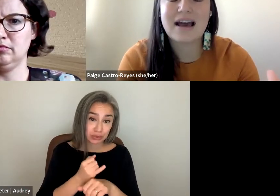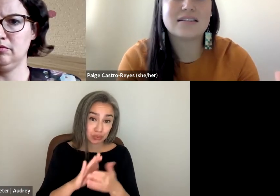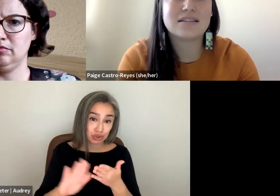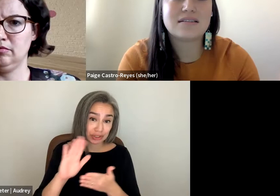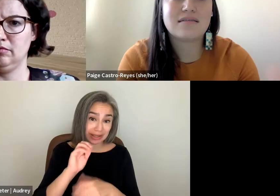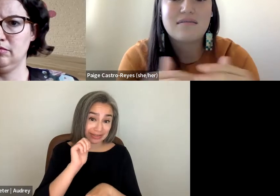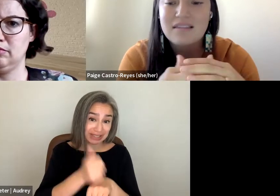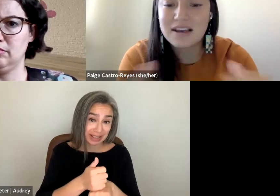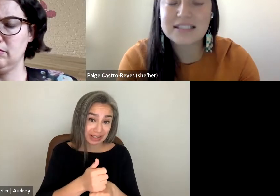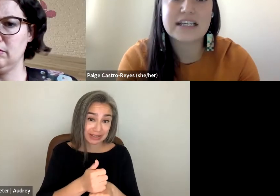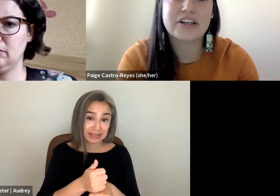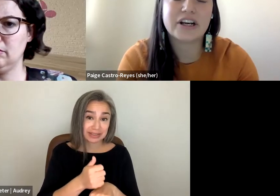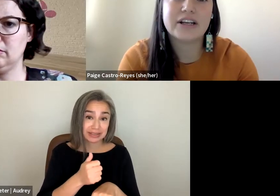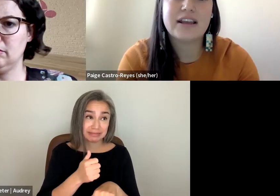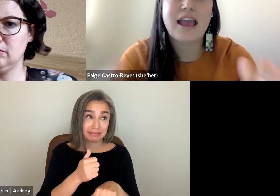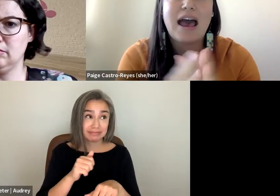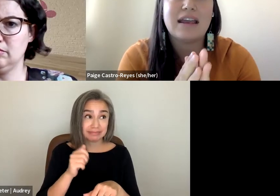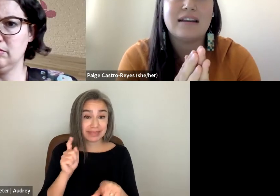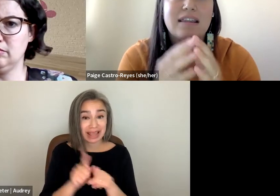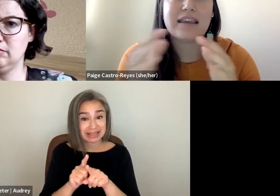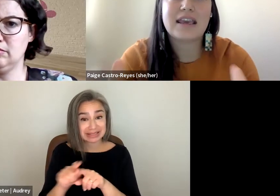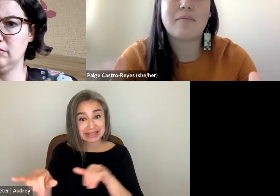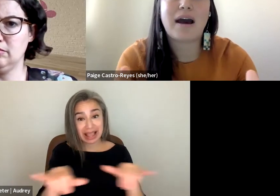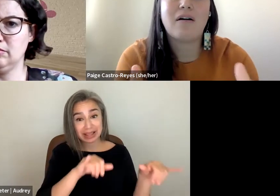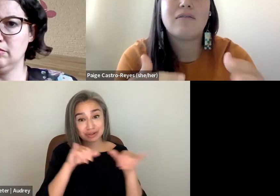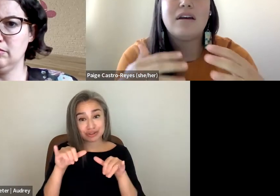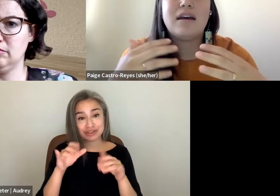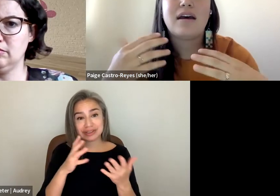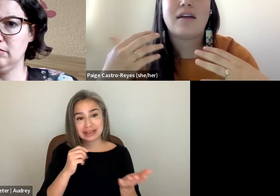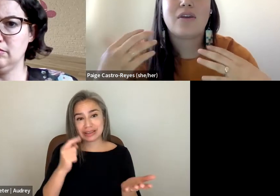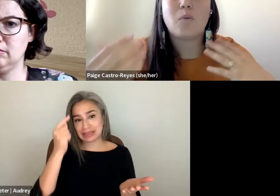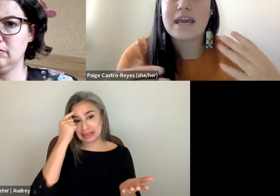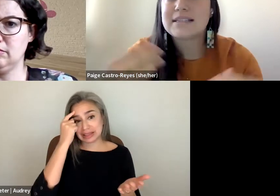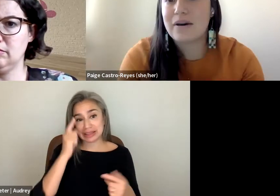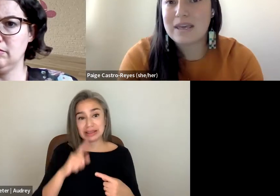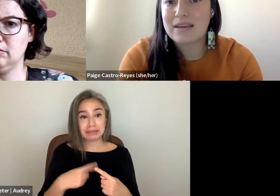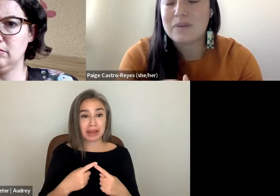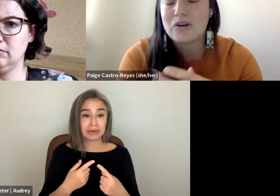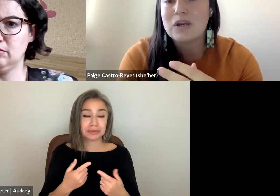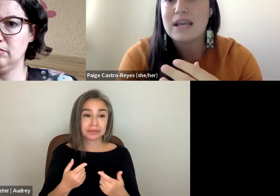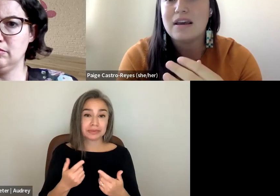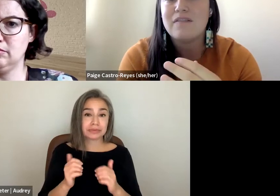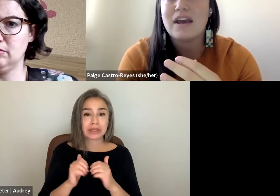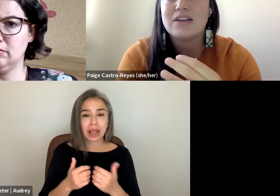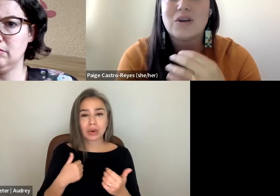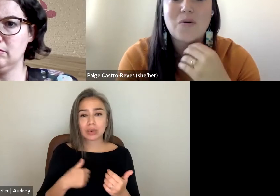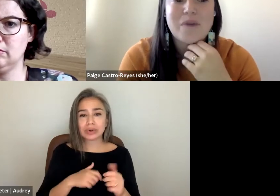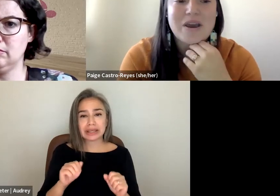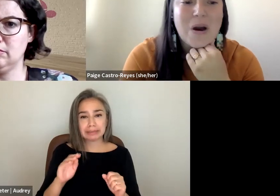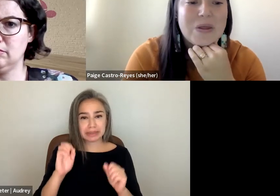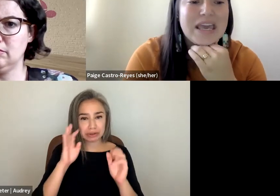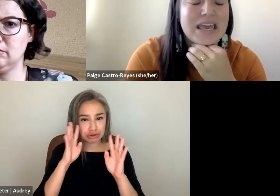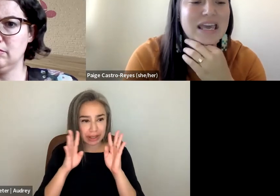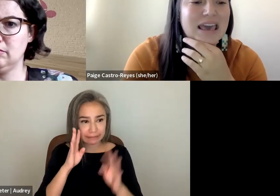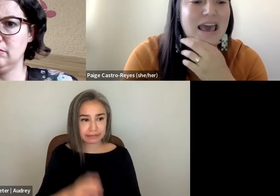set as the standard, and thinking about the ways that we can be creative. And so